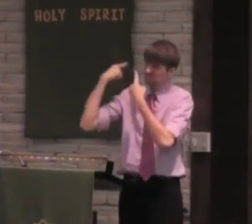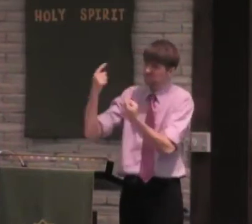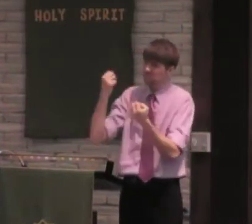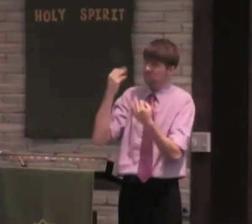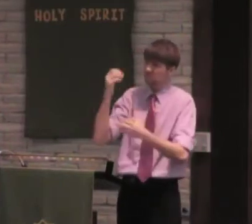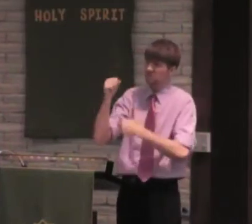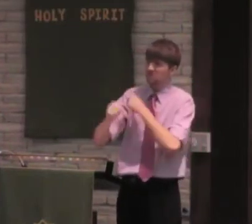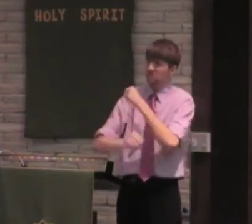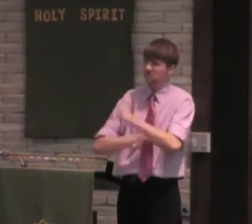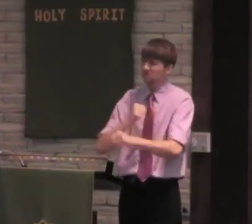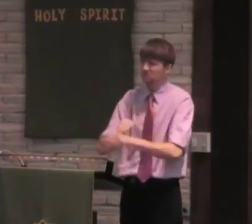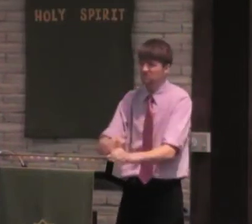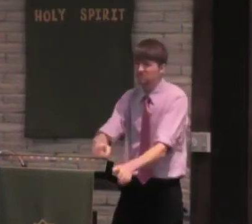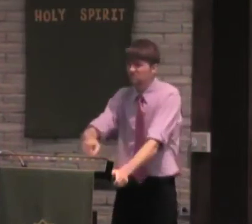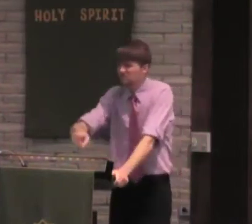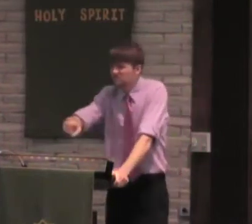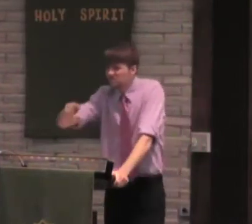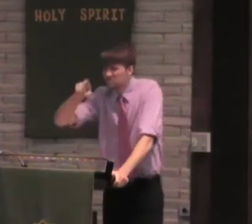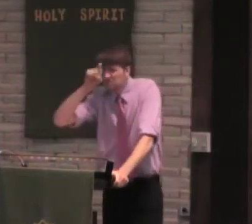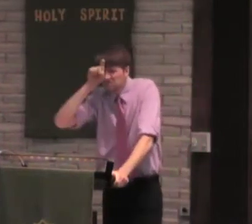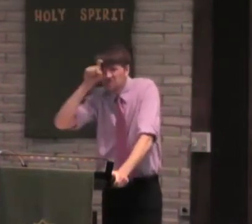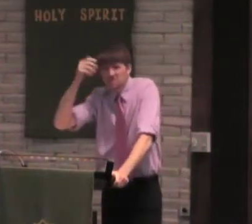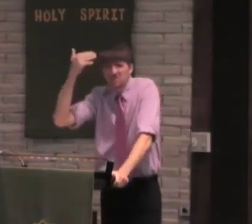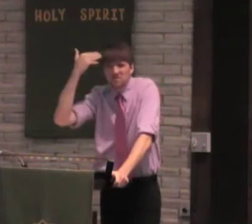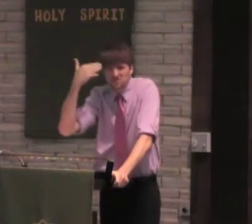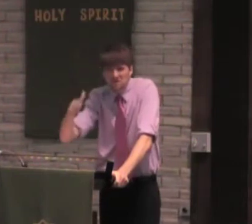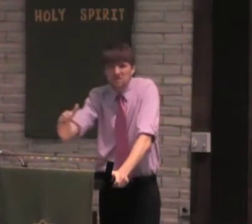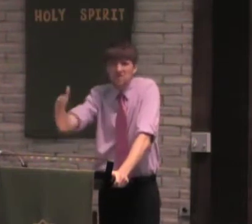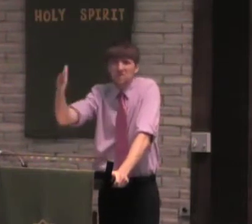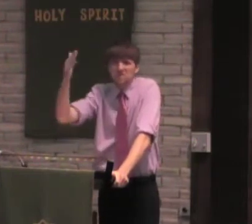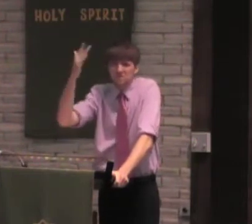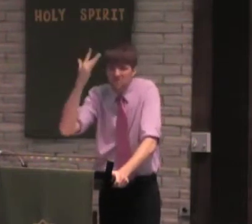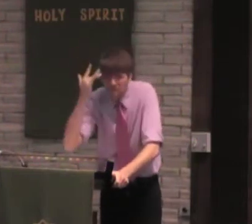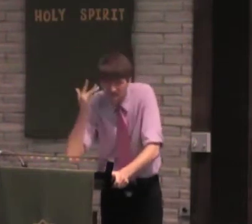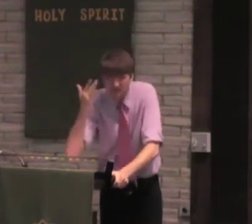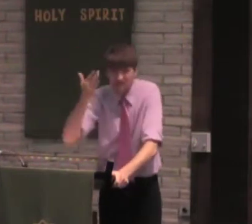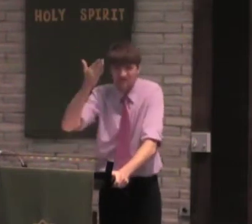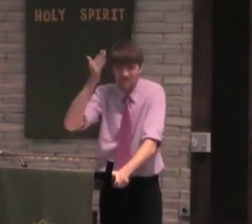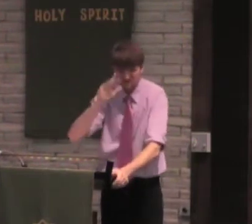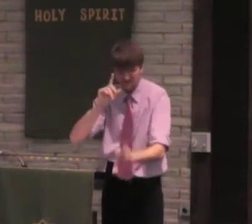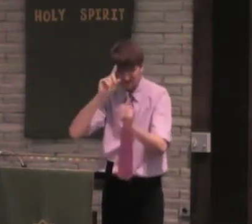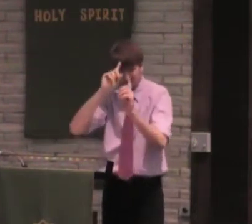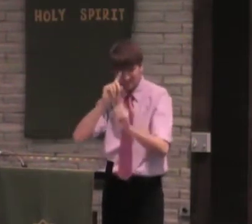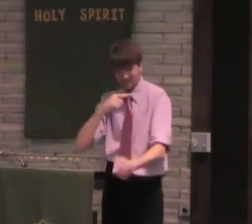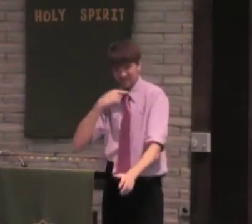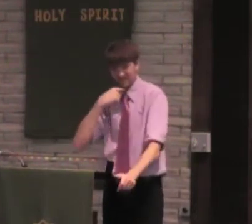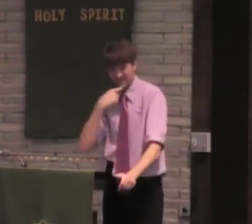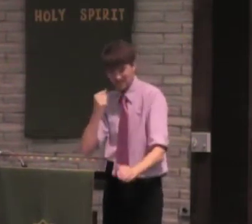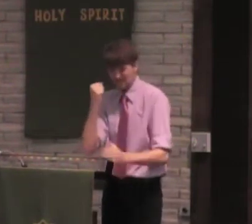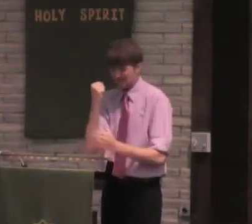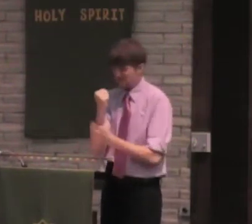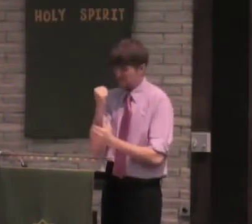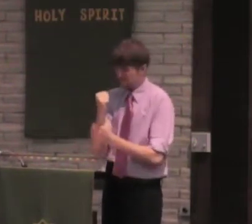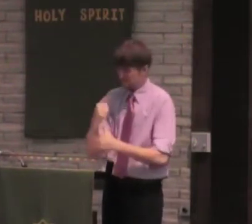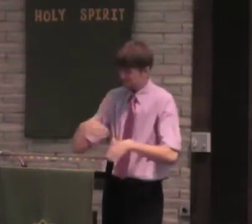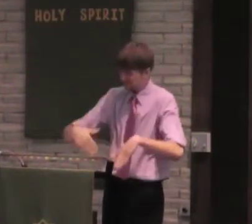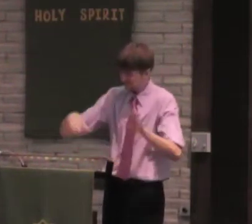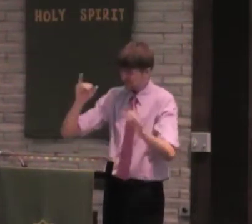Jews and Christians both, for many years, have been puzzled and don't understand why God decided to